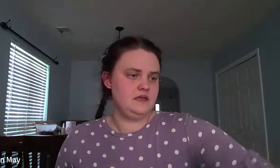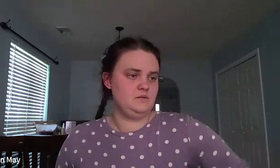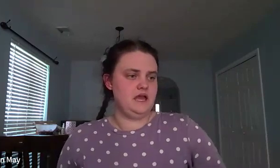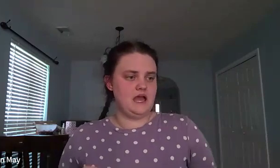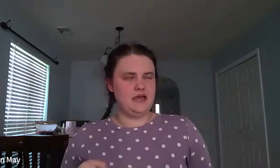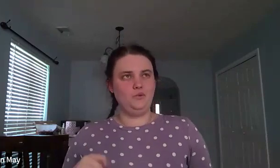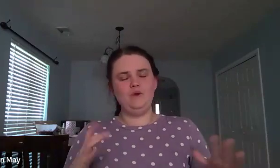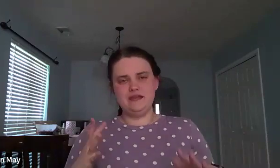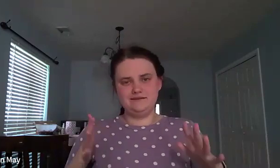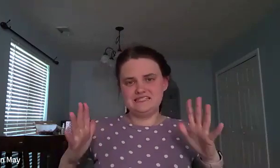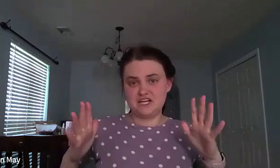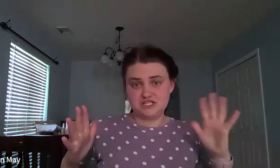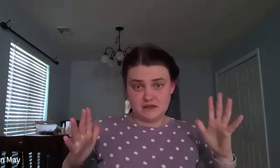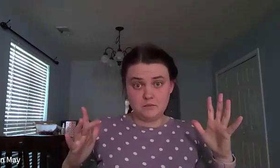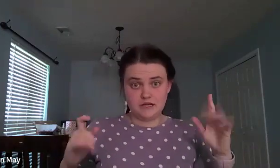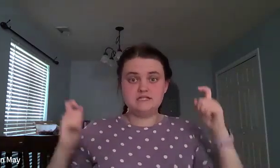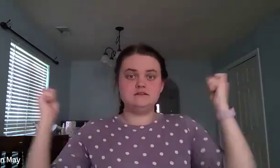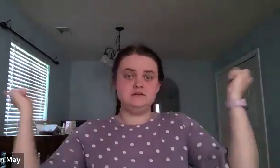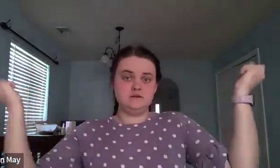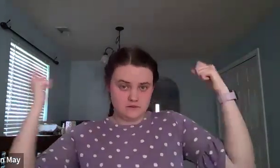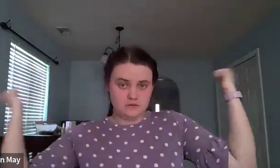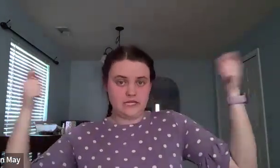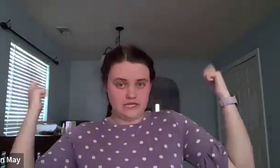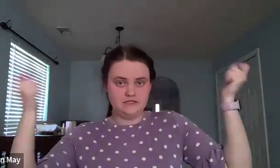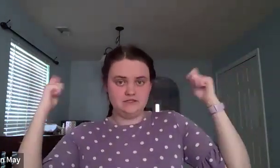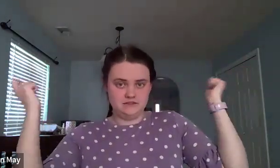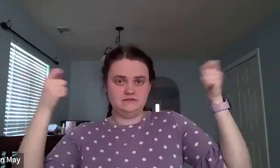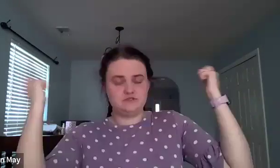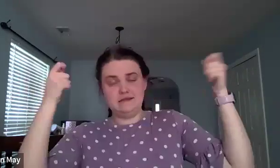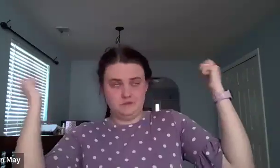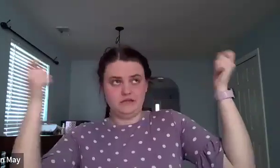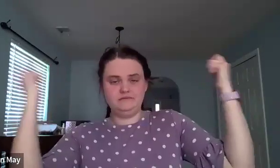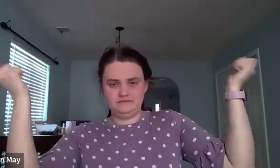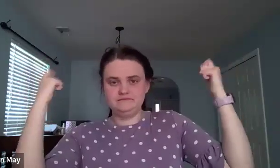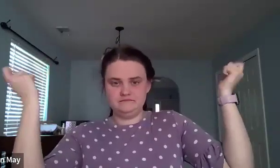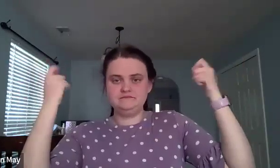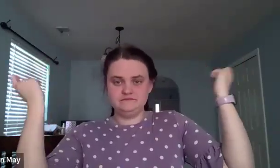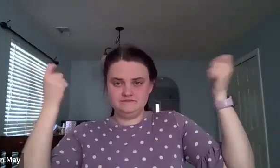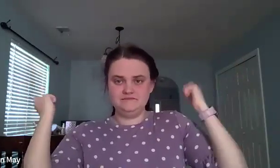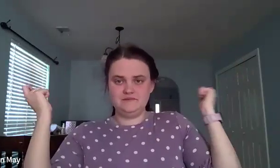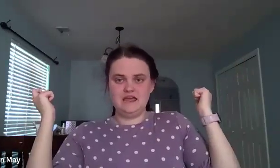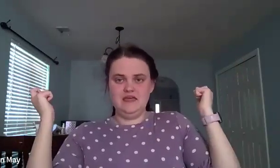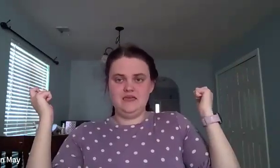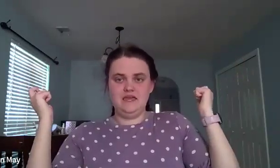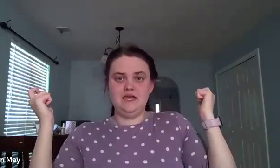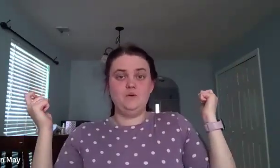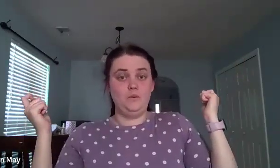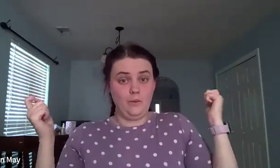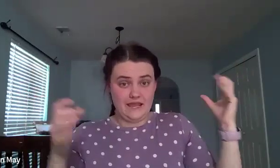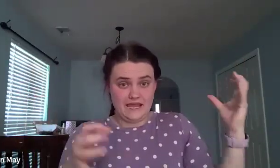Then we had win/celebrate. Win, celebrate. And then